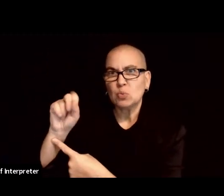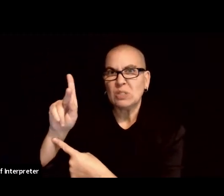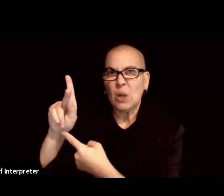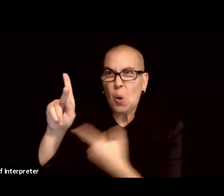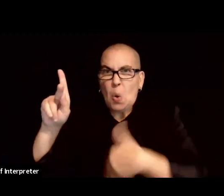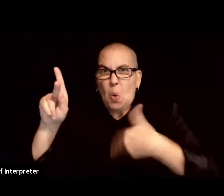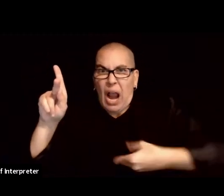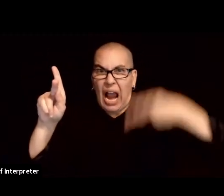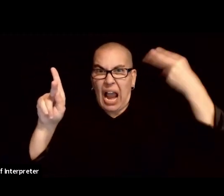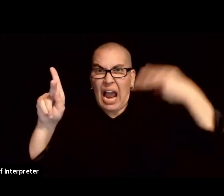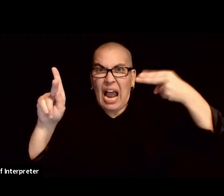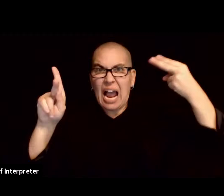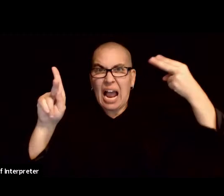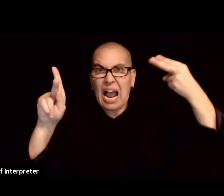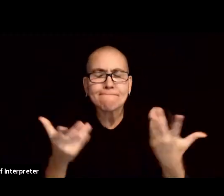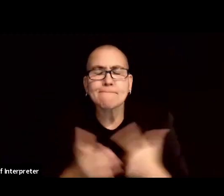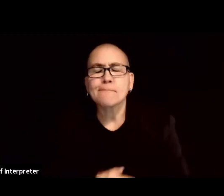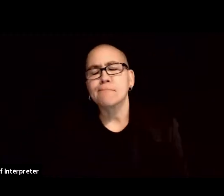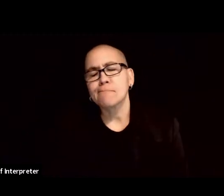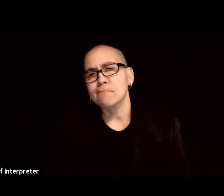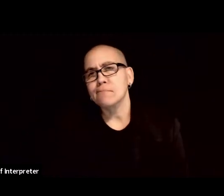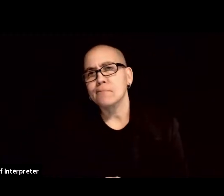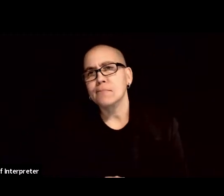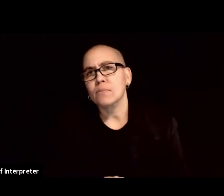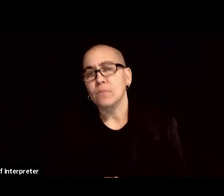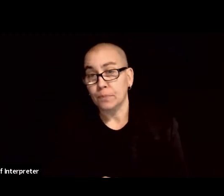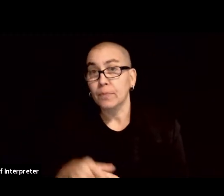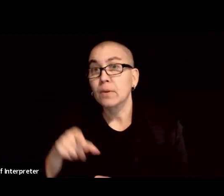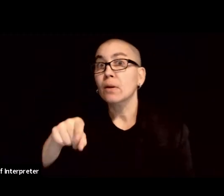Yes, I'm sorry. Just to be clear, I was wondering also,